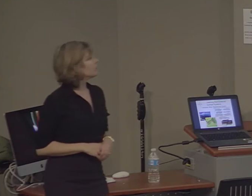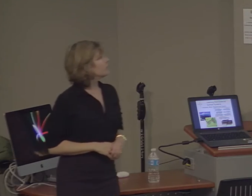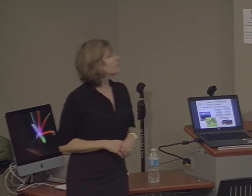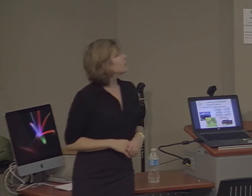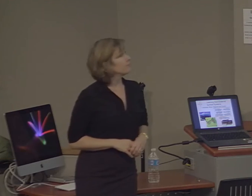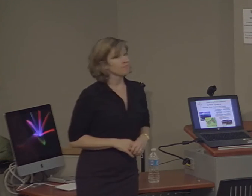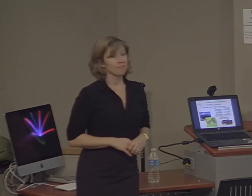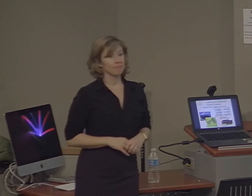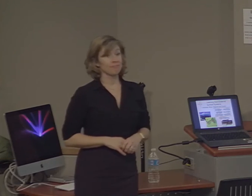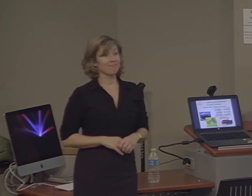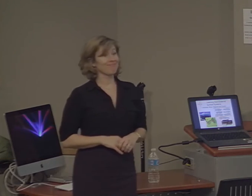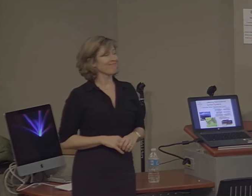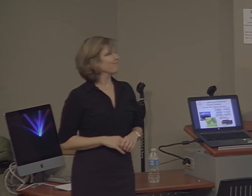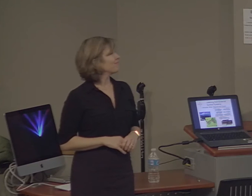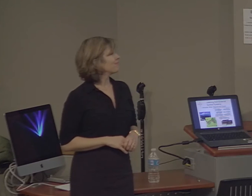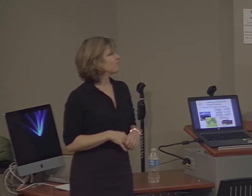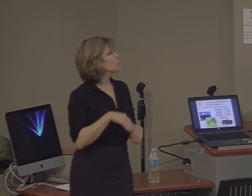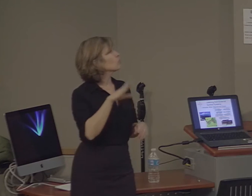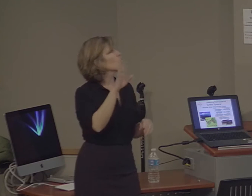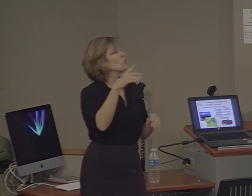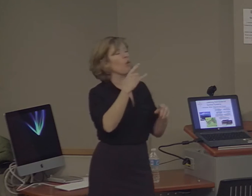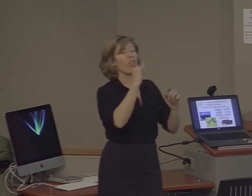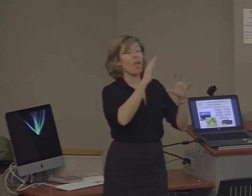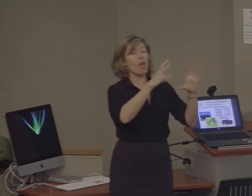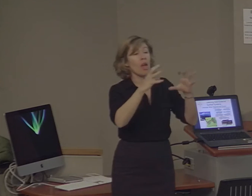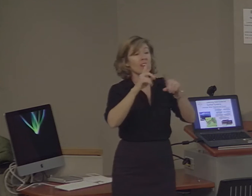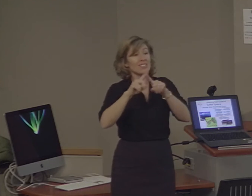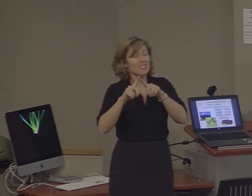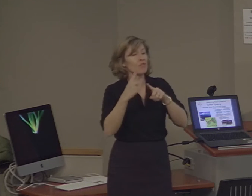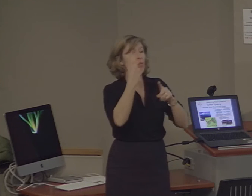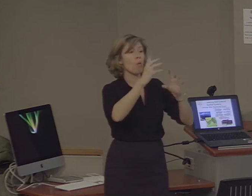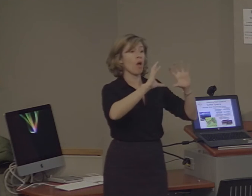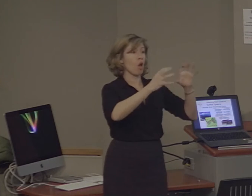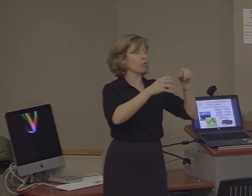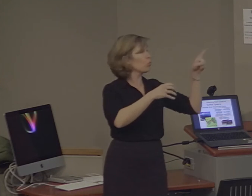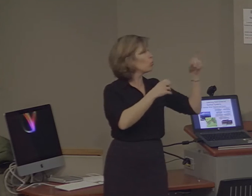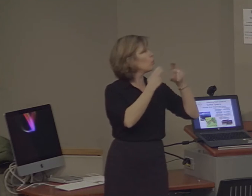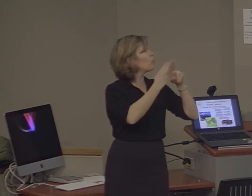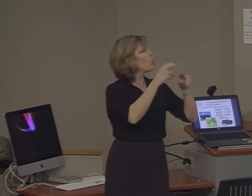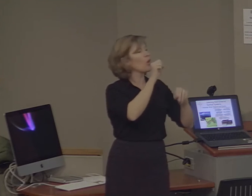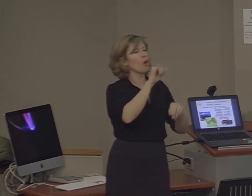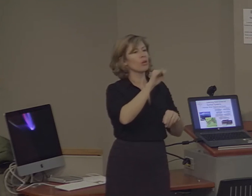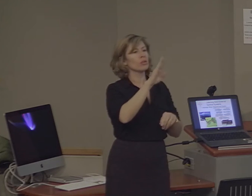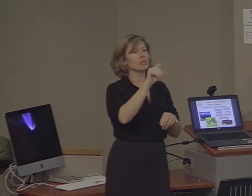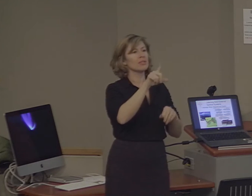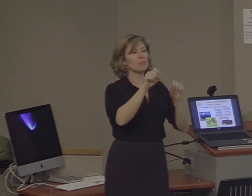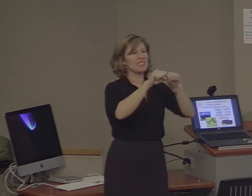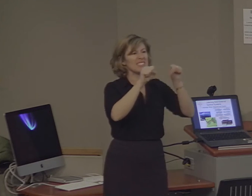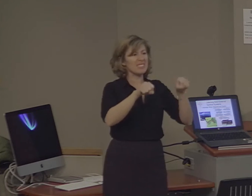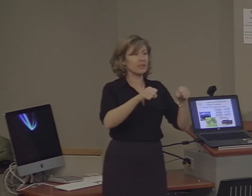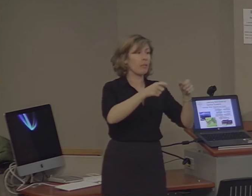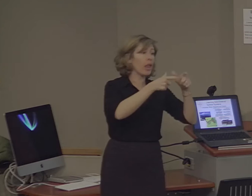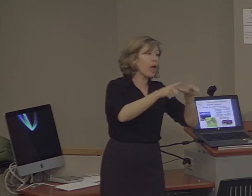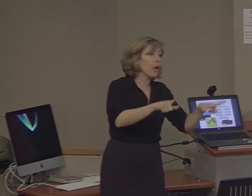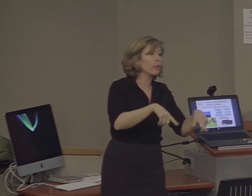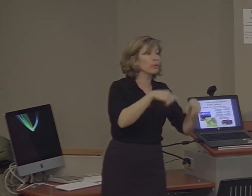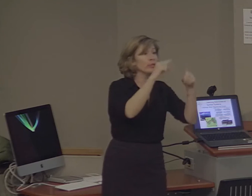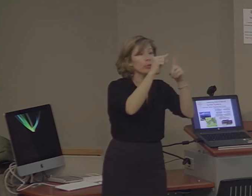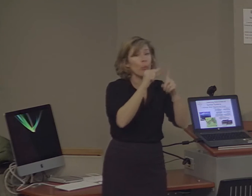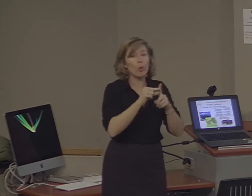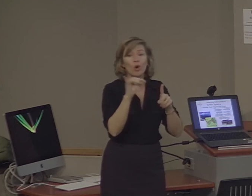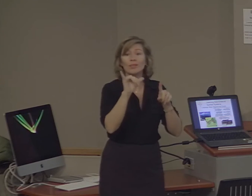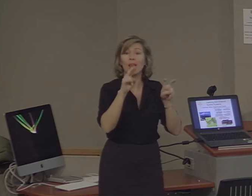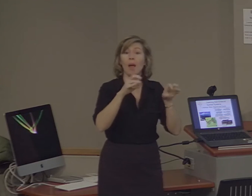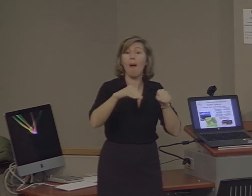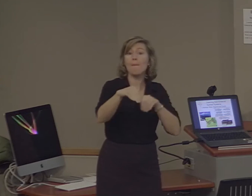So the first grouping is symbol systems, which is language, words like motion and